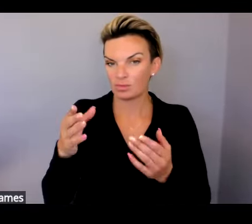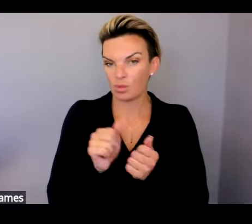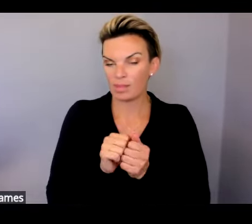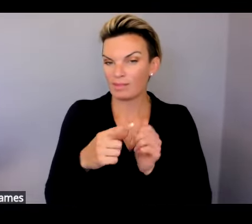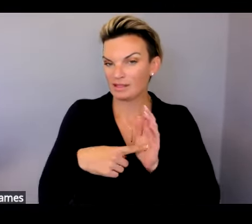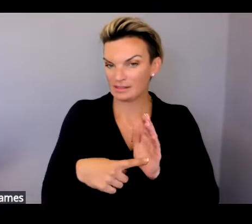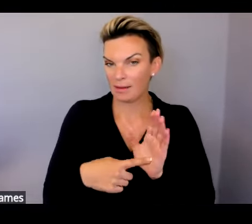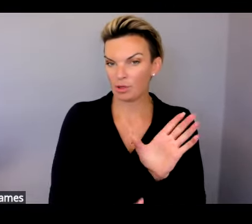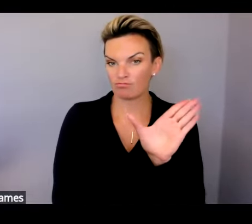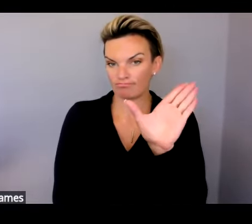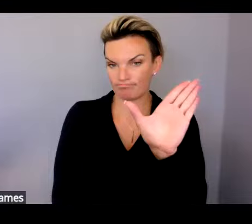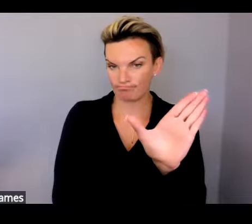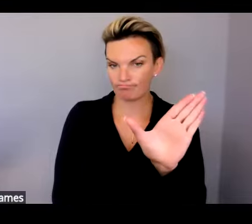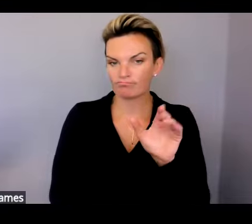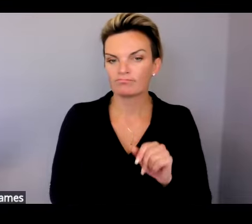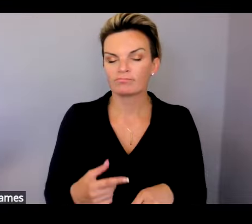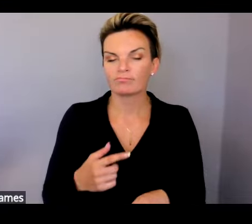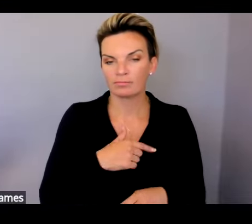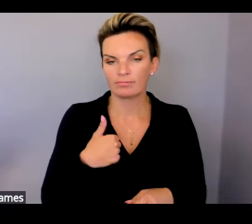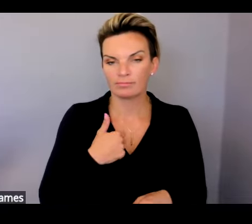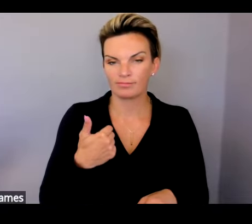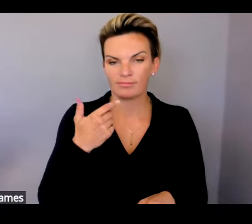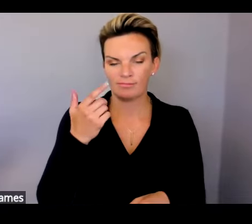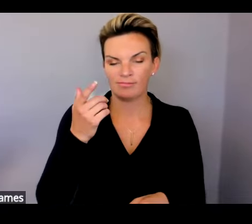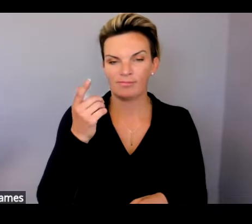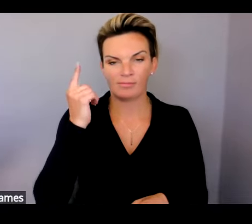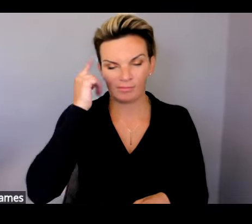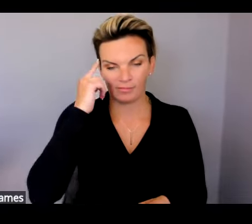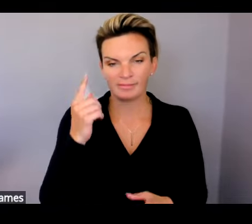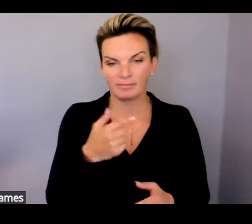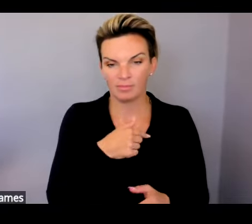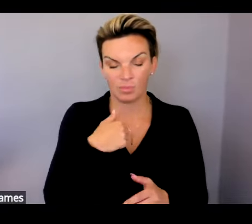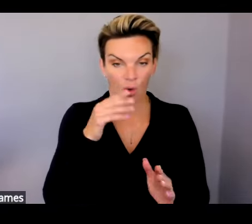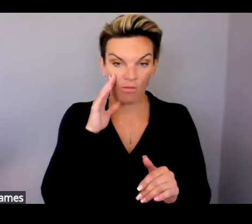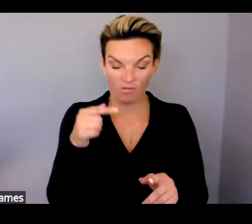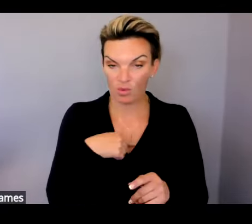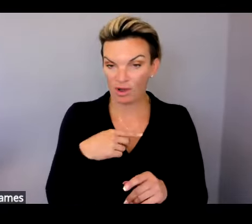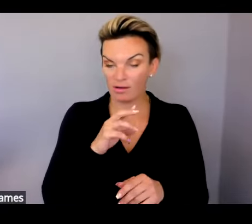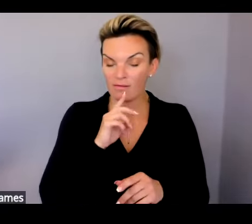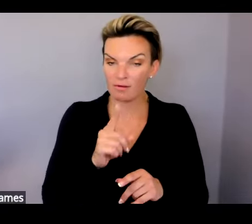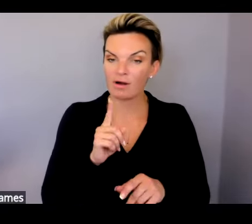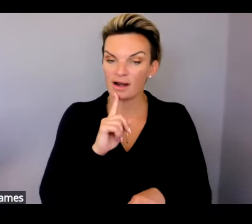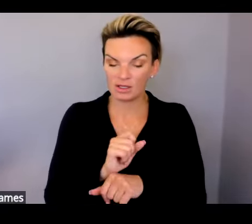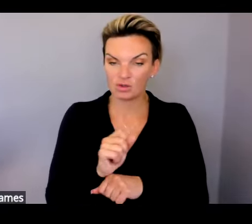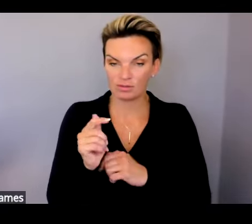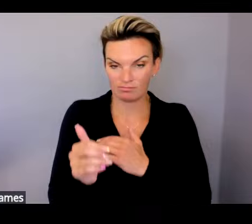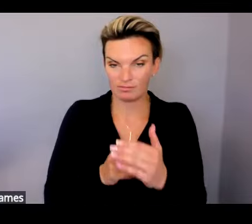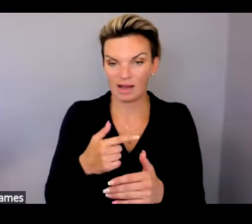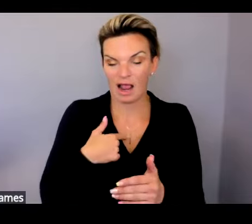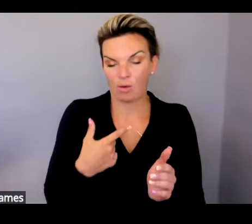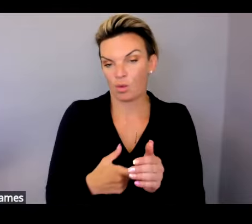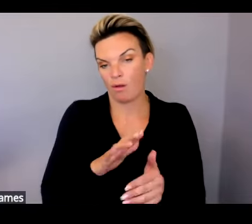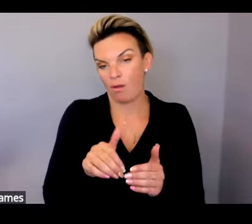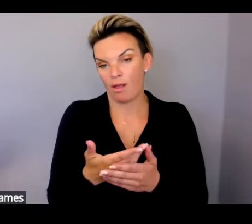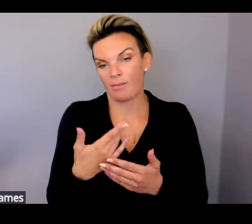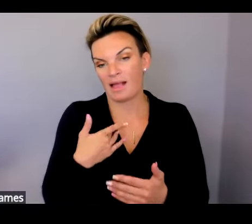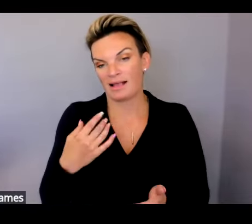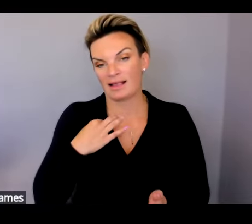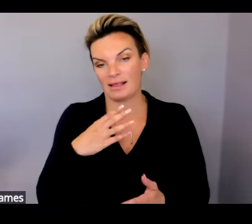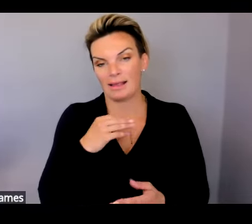deadline. Frankly, what I would do in this situation, and I hope we're moving toward this, I would require all of my candidates and all my ballot